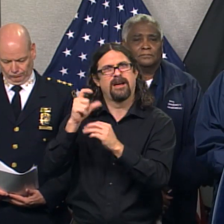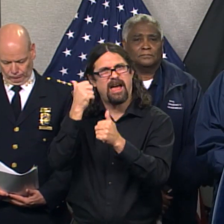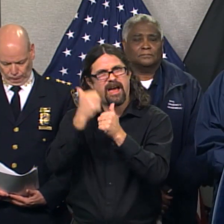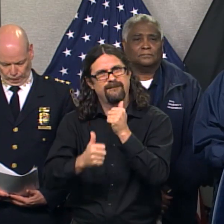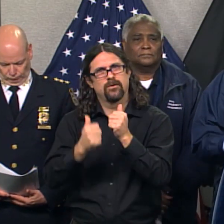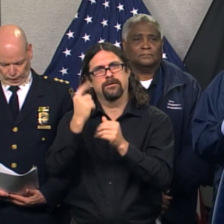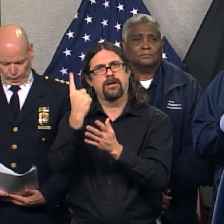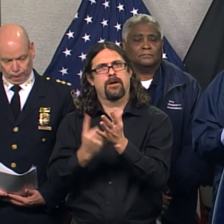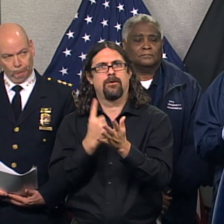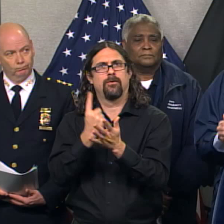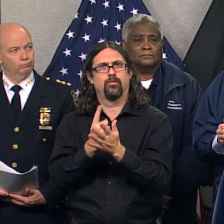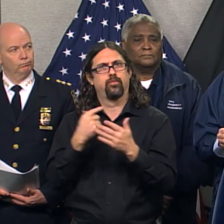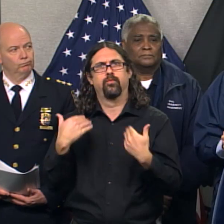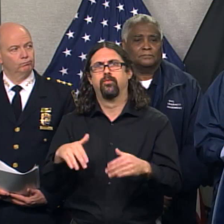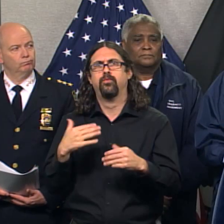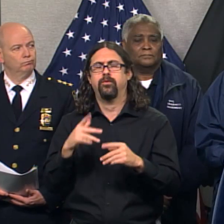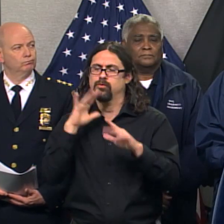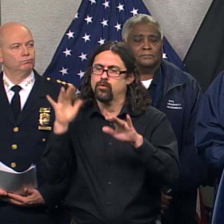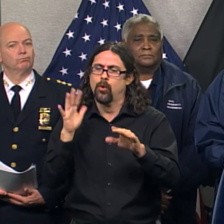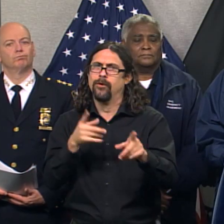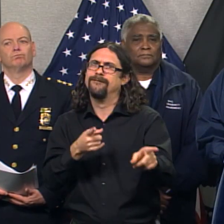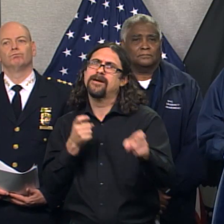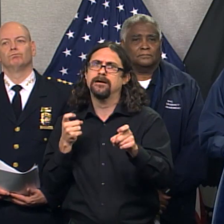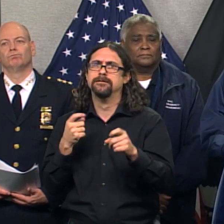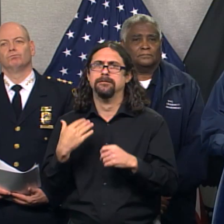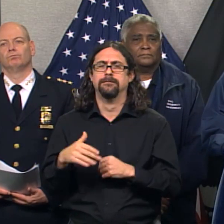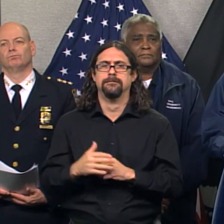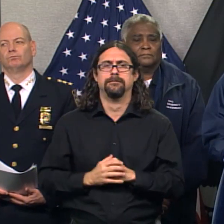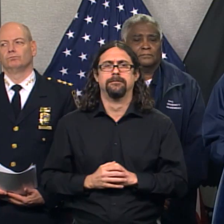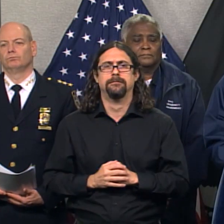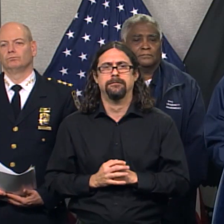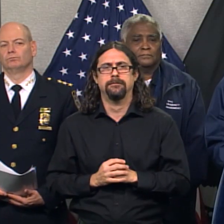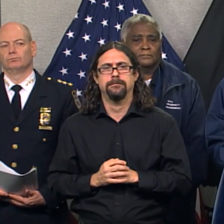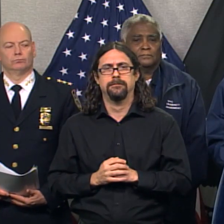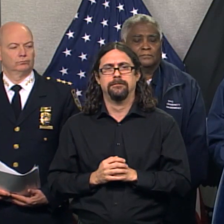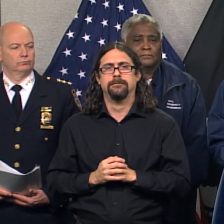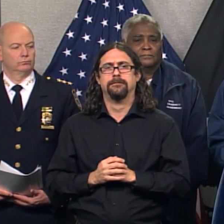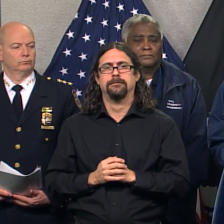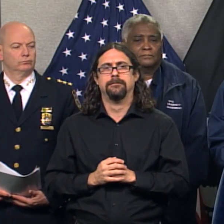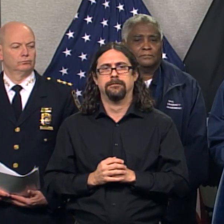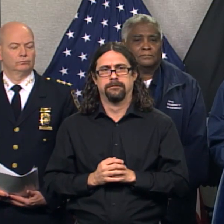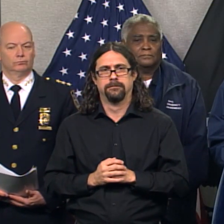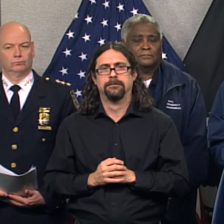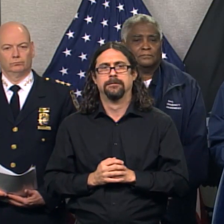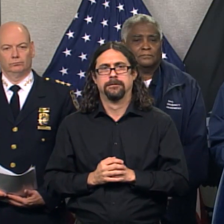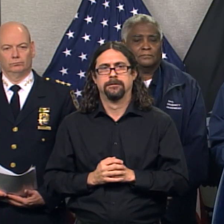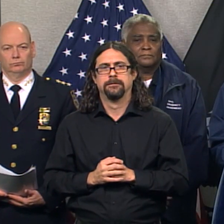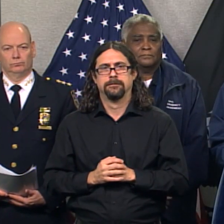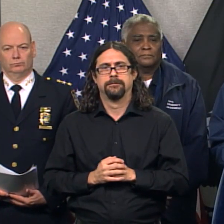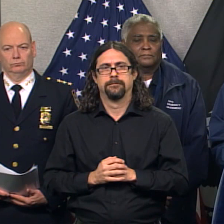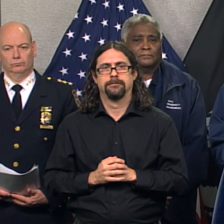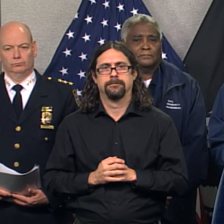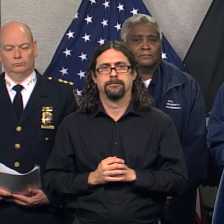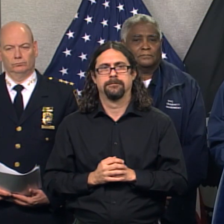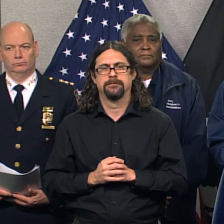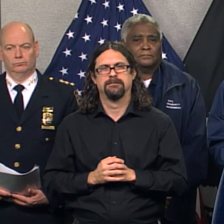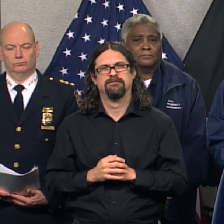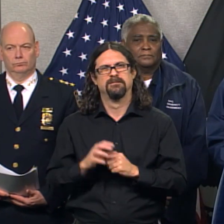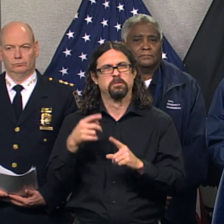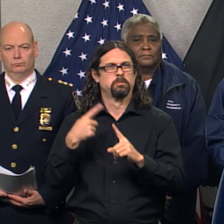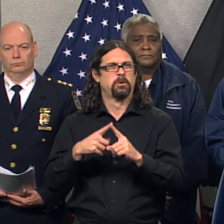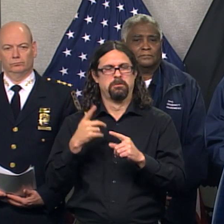inches in an hour, 2 hours in a row, is a really extraordinary level of accumulation. Now, right now, we're